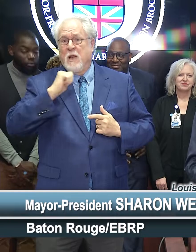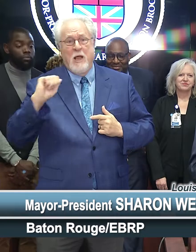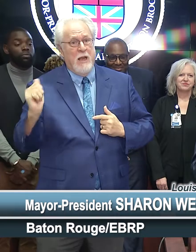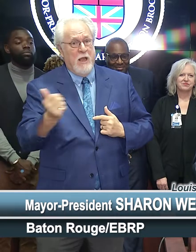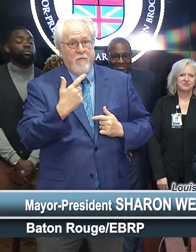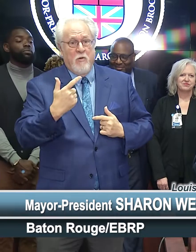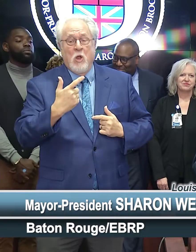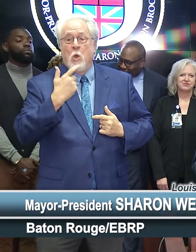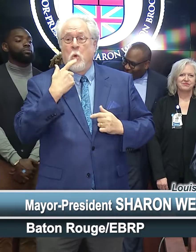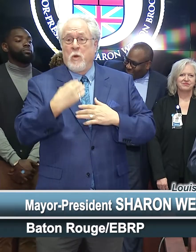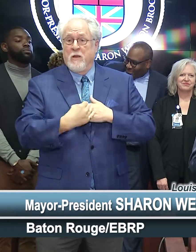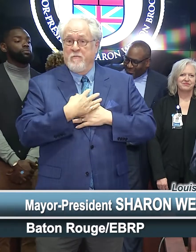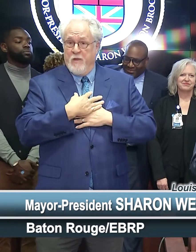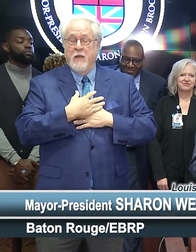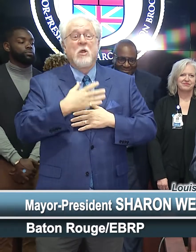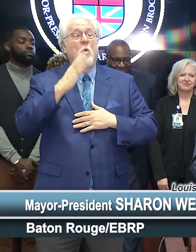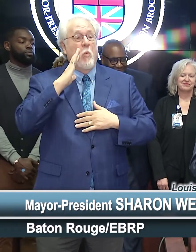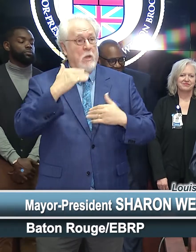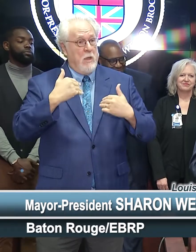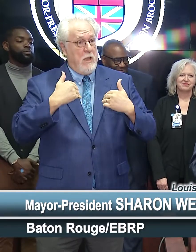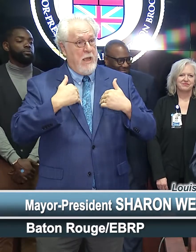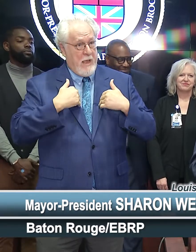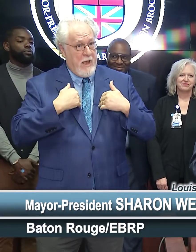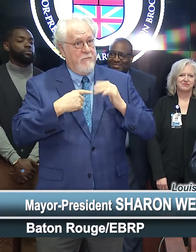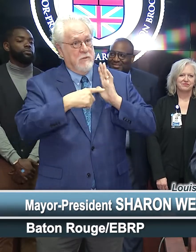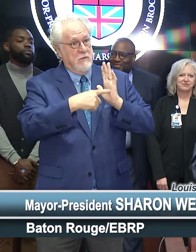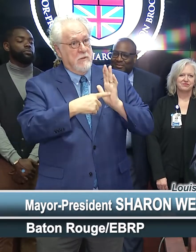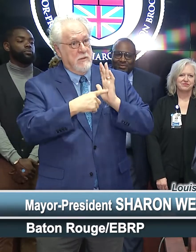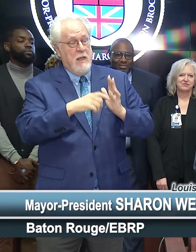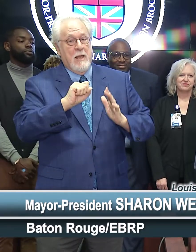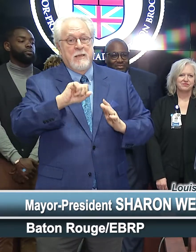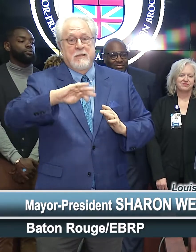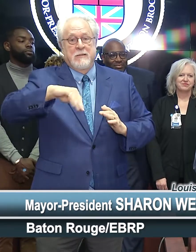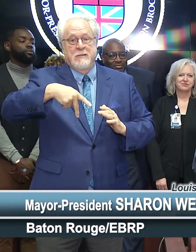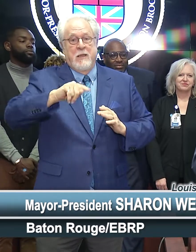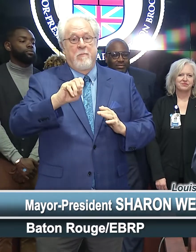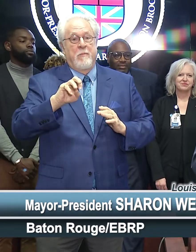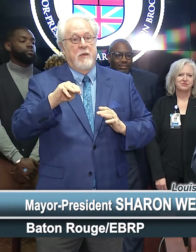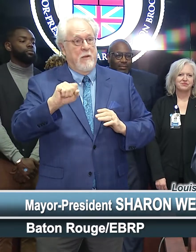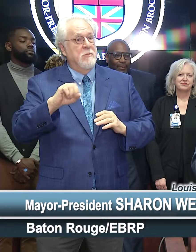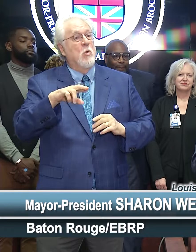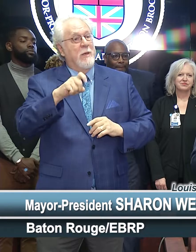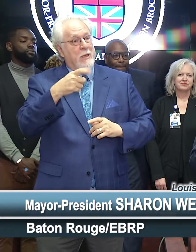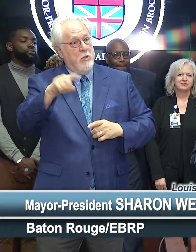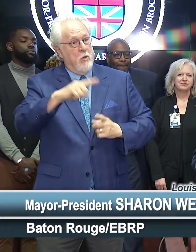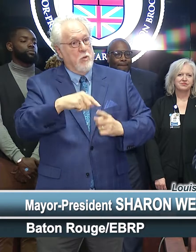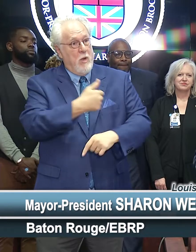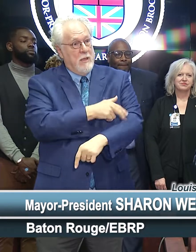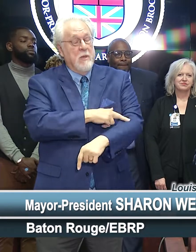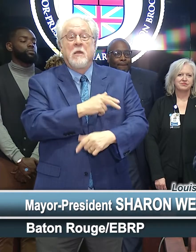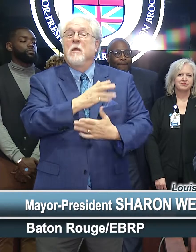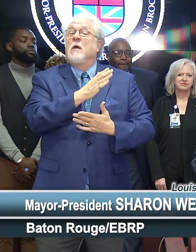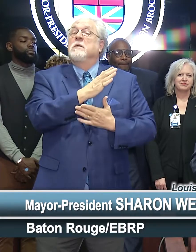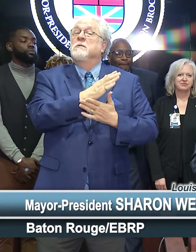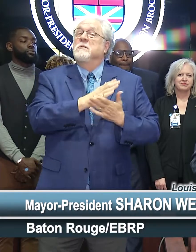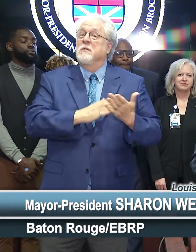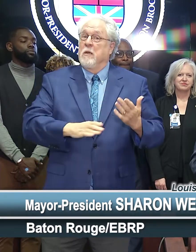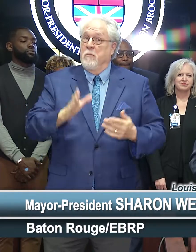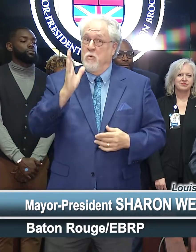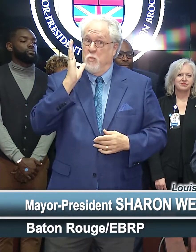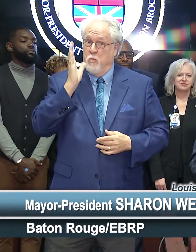who is infected will have symptoms or need to be hospitalized, but some